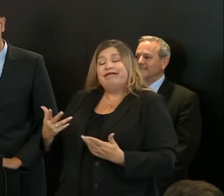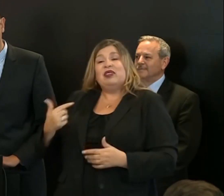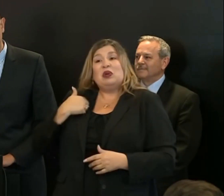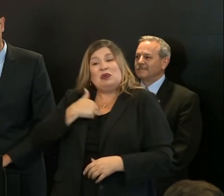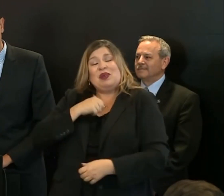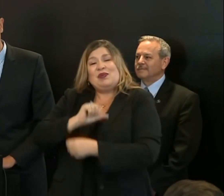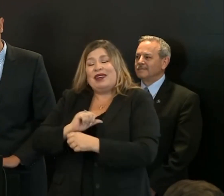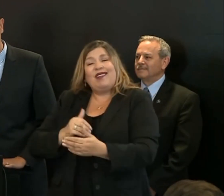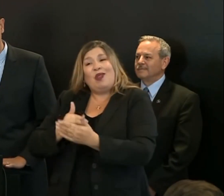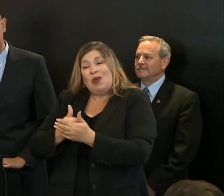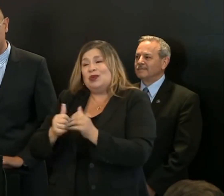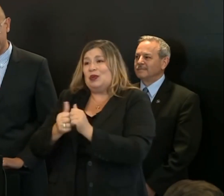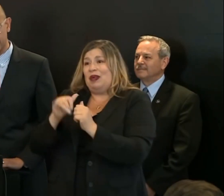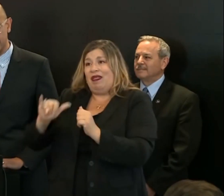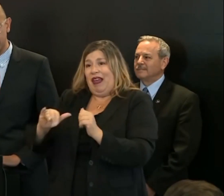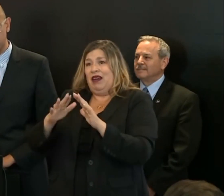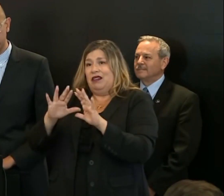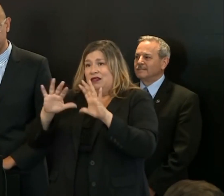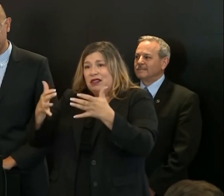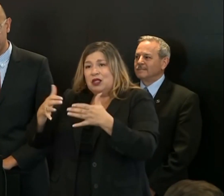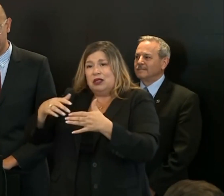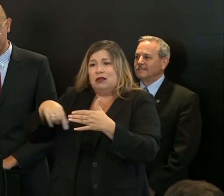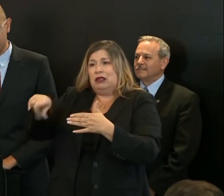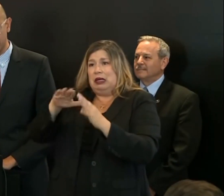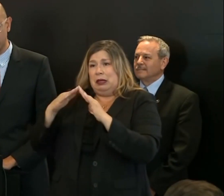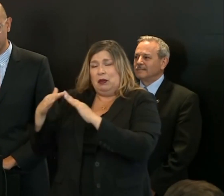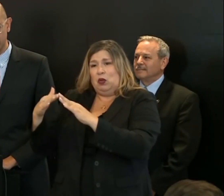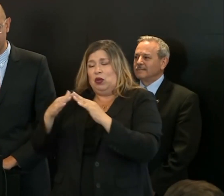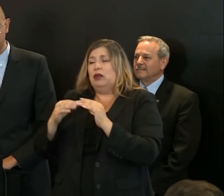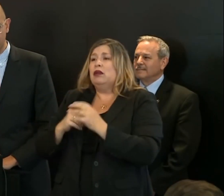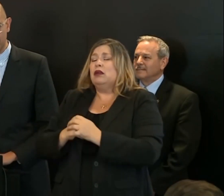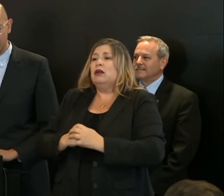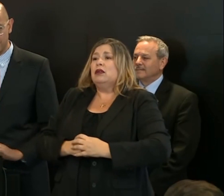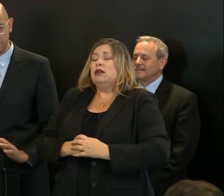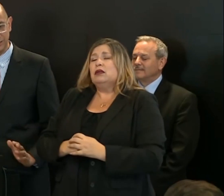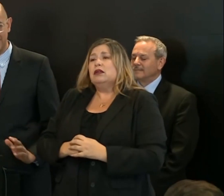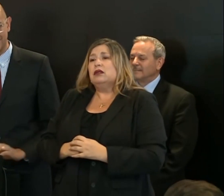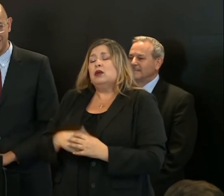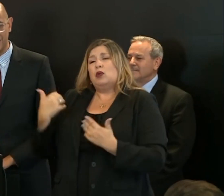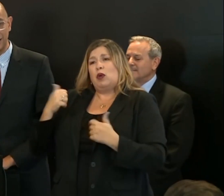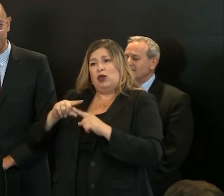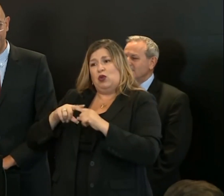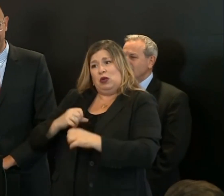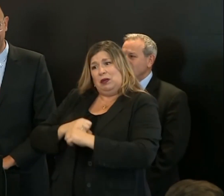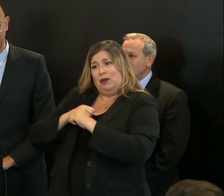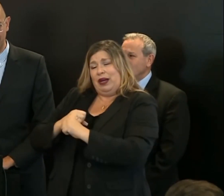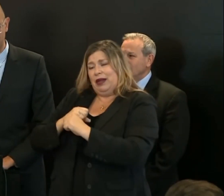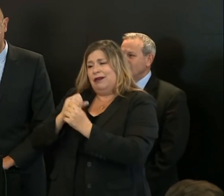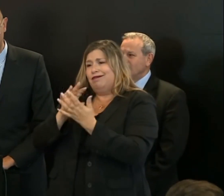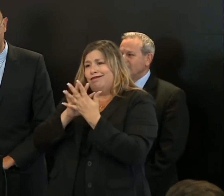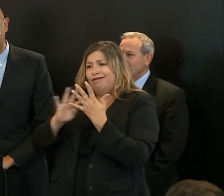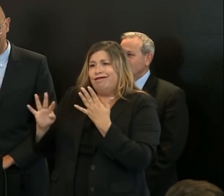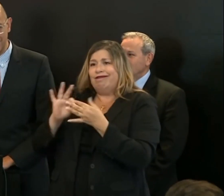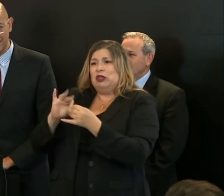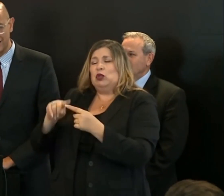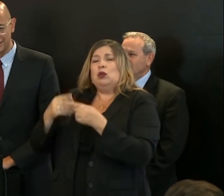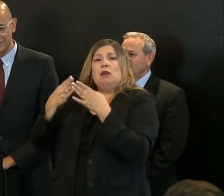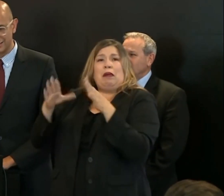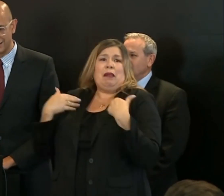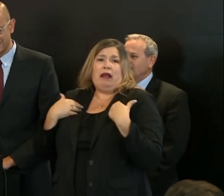engaging closely with that community, and in order to protect a number of things around the public